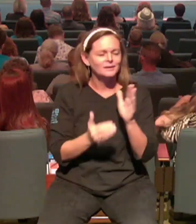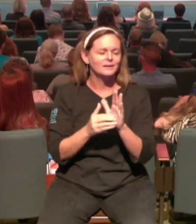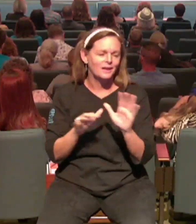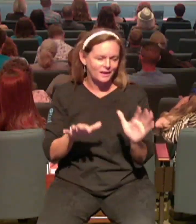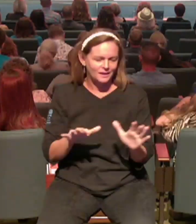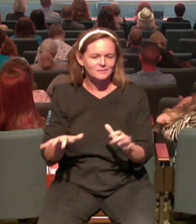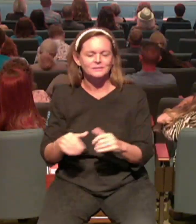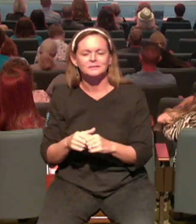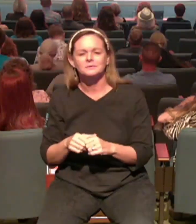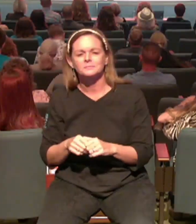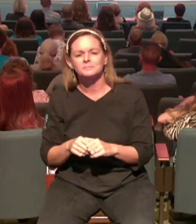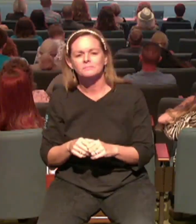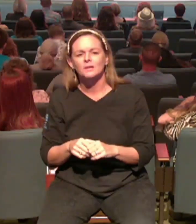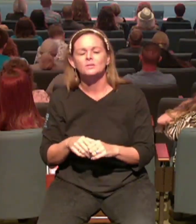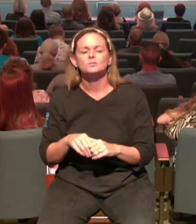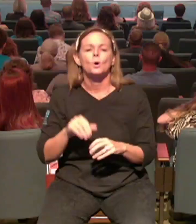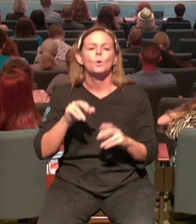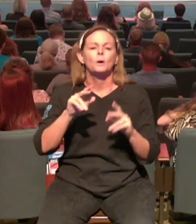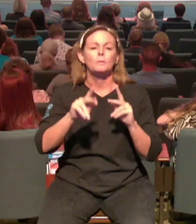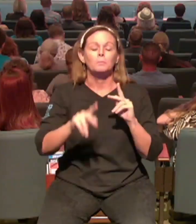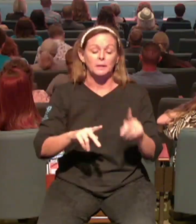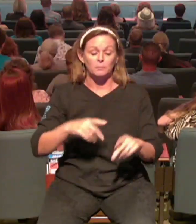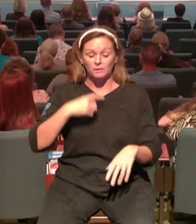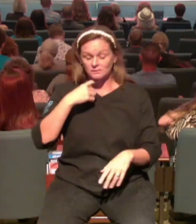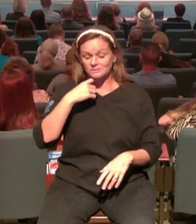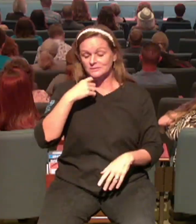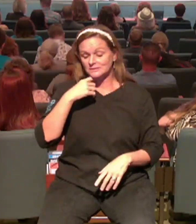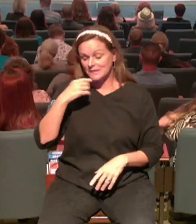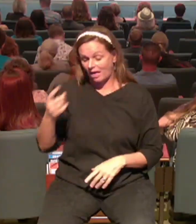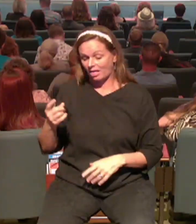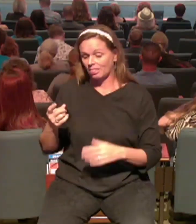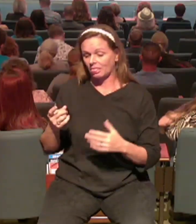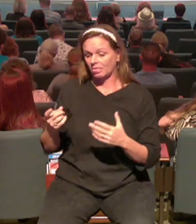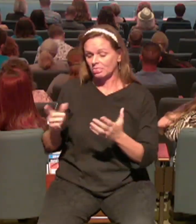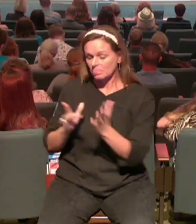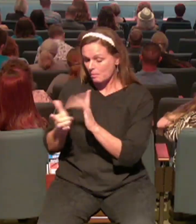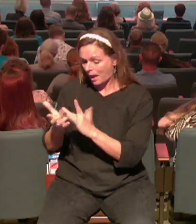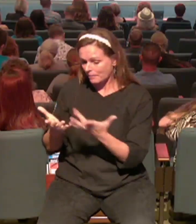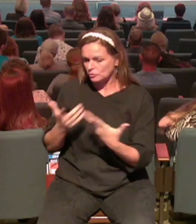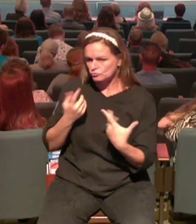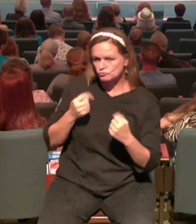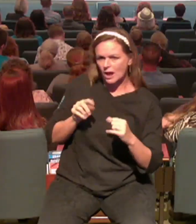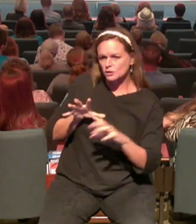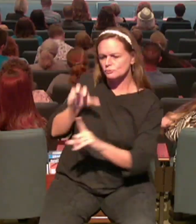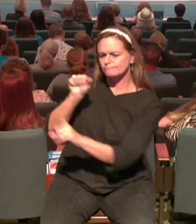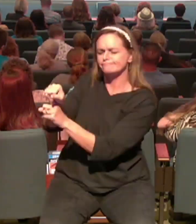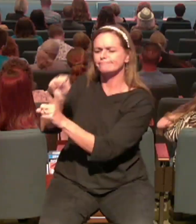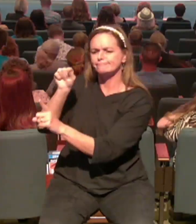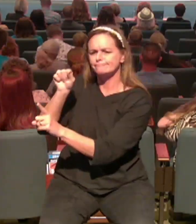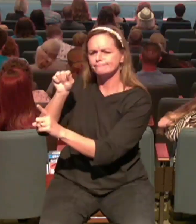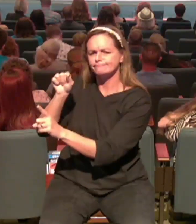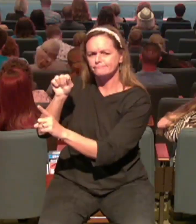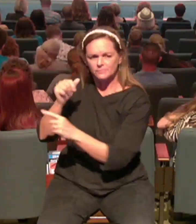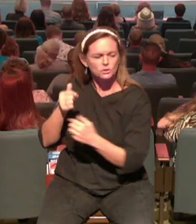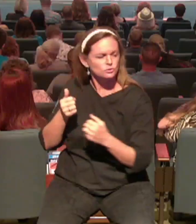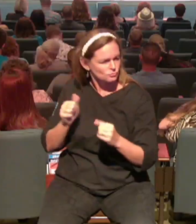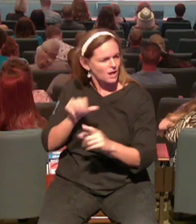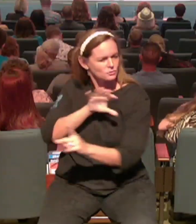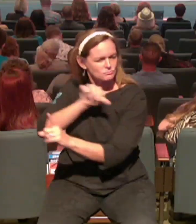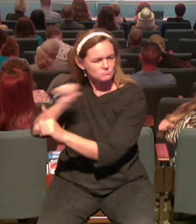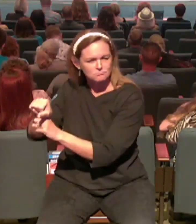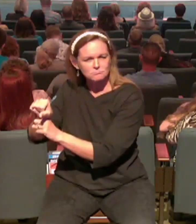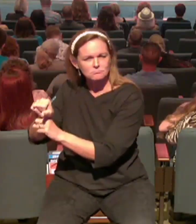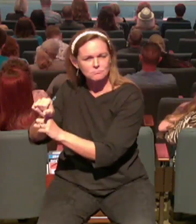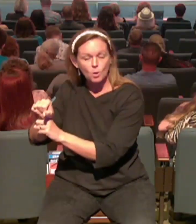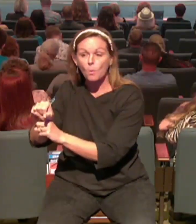right? So you got these people quoting scripture to the scripture. And they are actually trying to trap Jesus. Did you notice that in verse 6? It said they were trying to trap him because